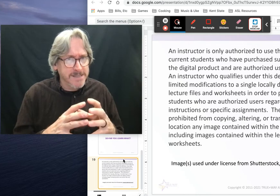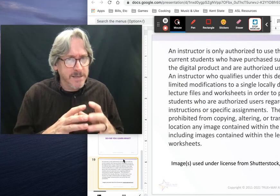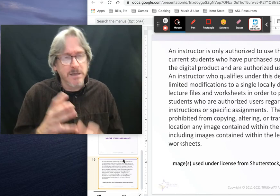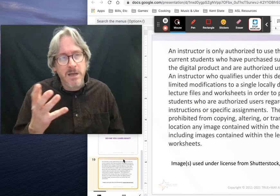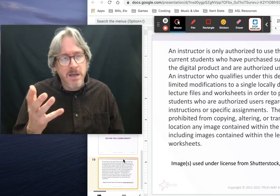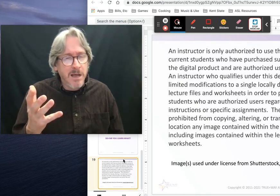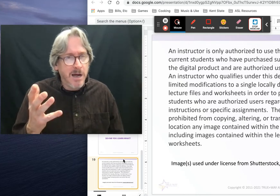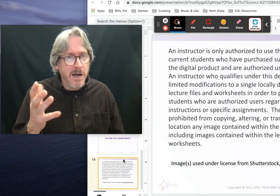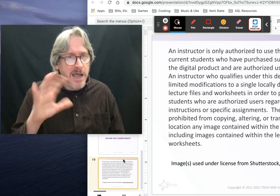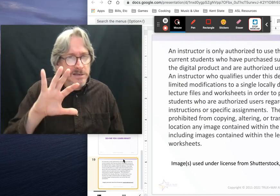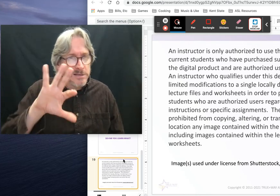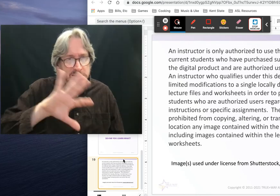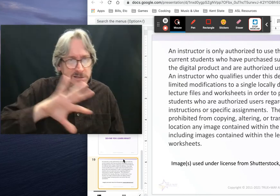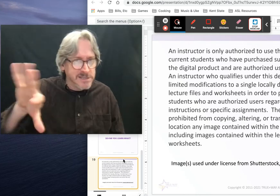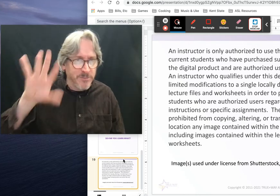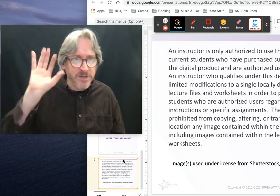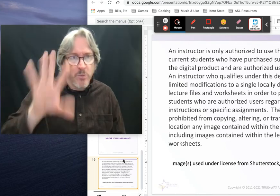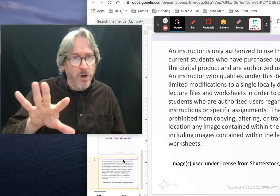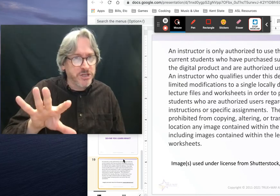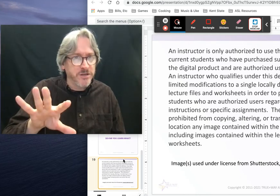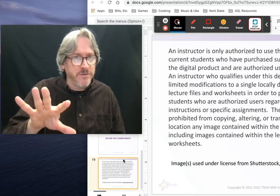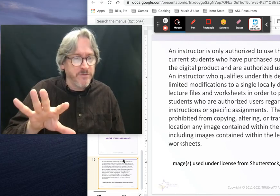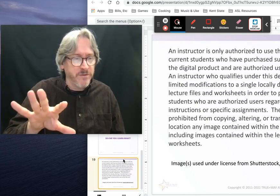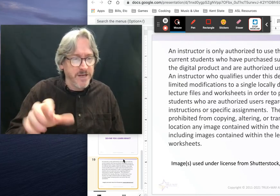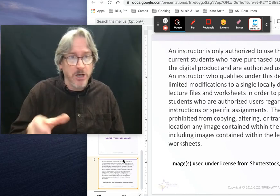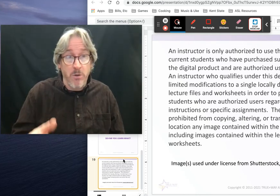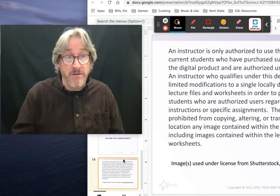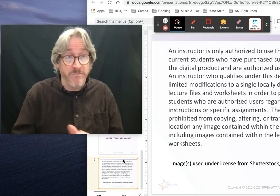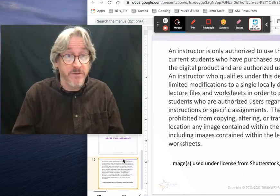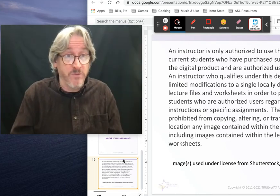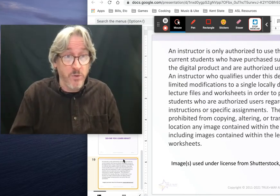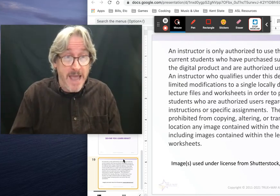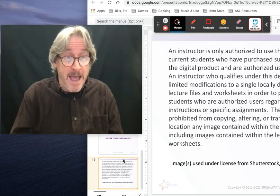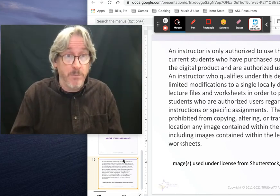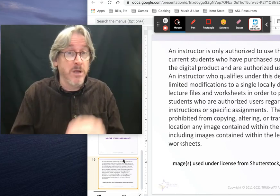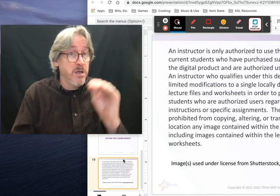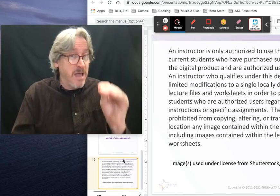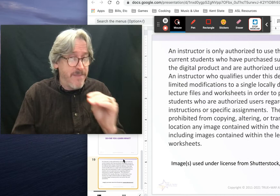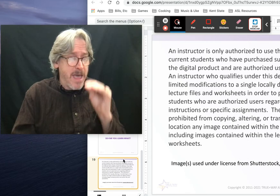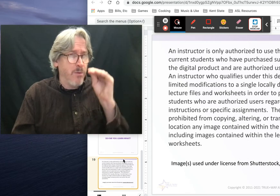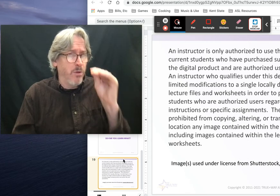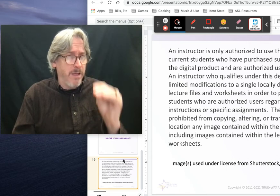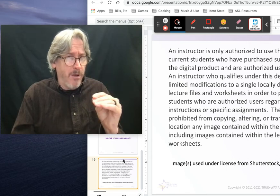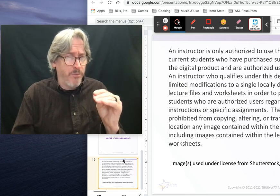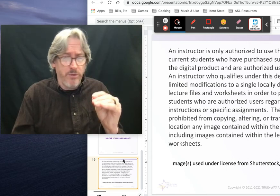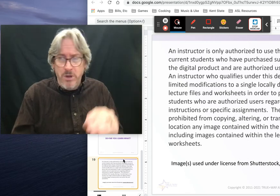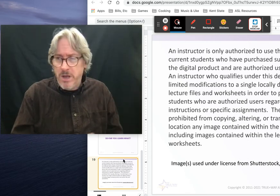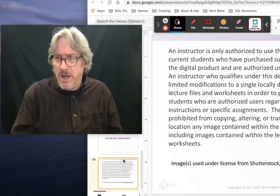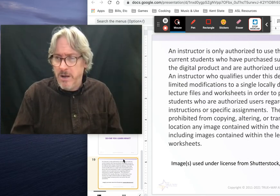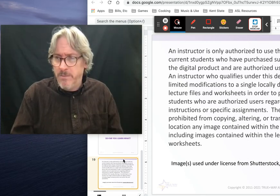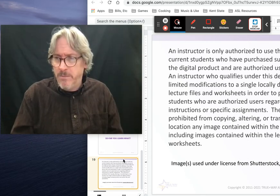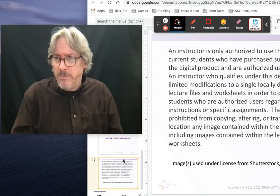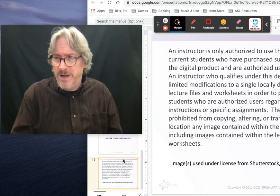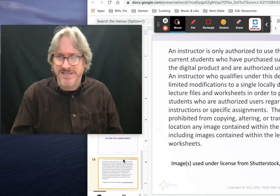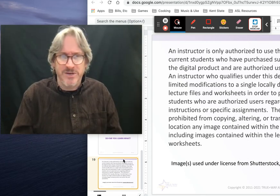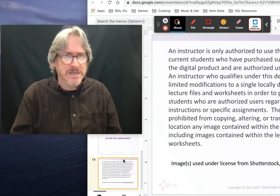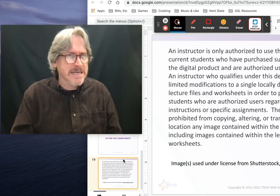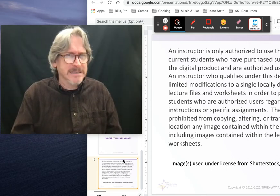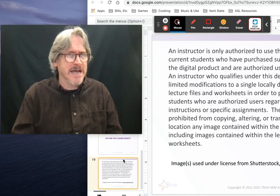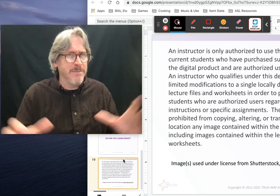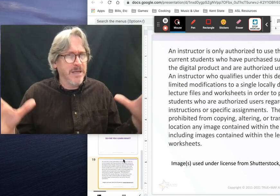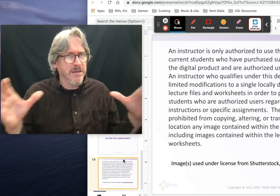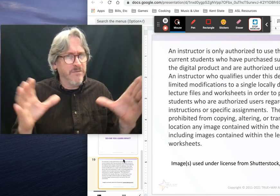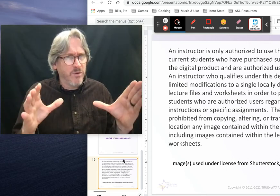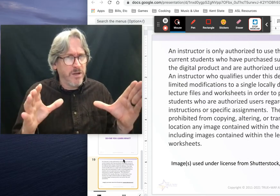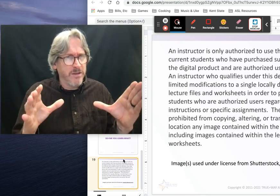short lesson, and separately watch the video of the vocab, and that will help. I just didn't want to